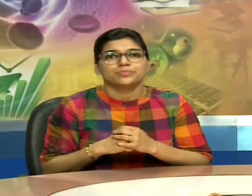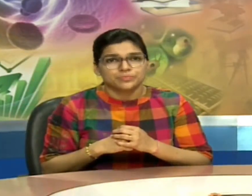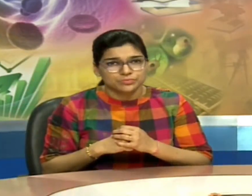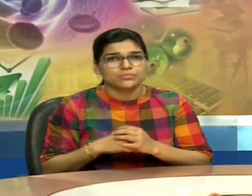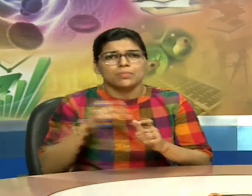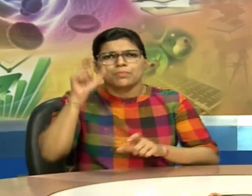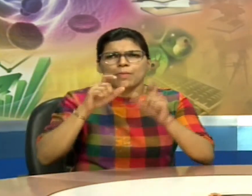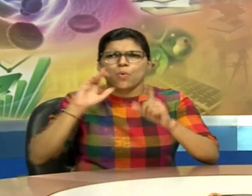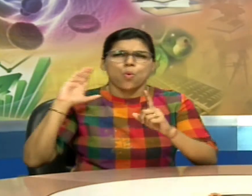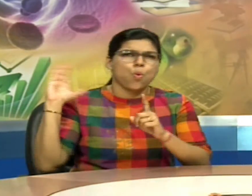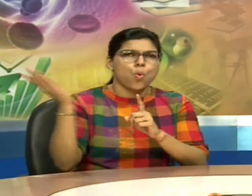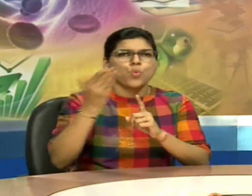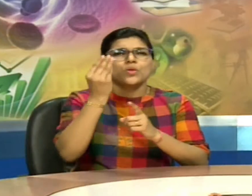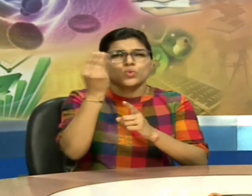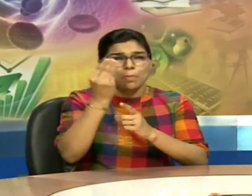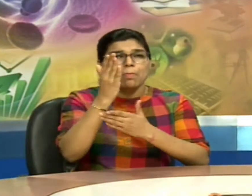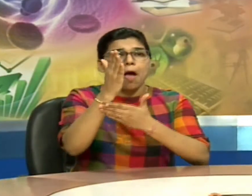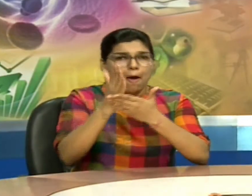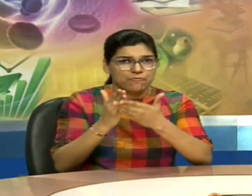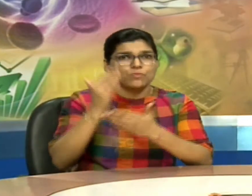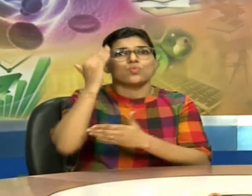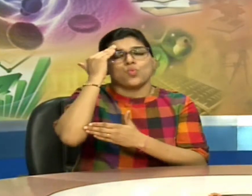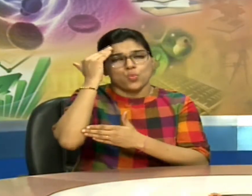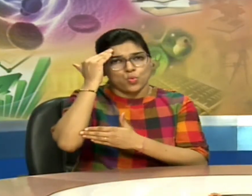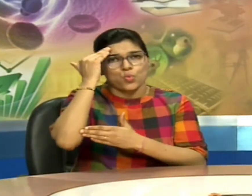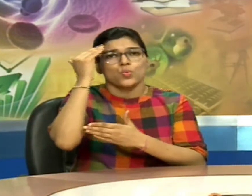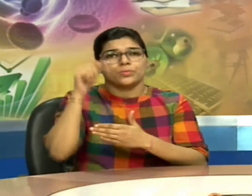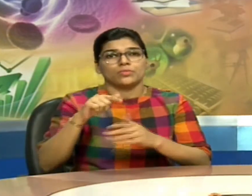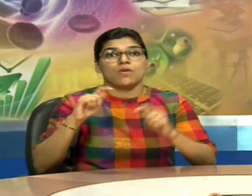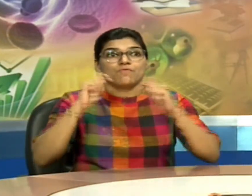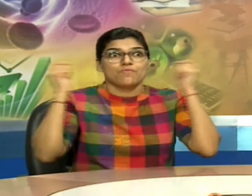April, and we all know that Earth Day is